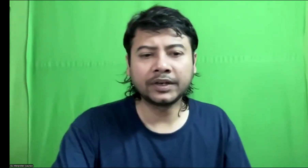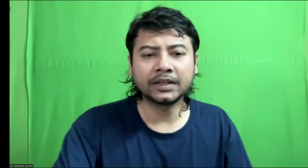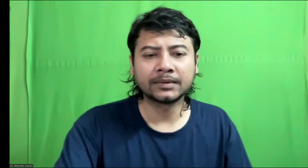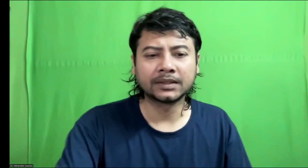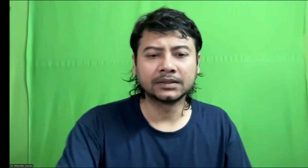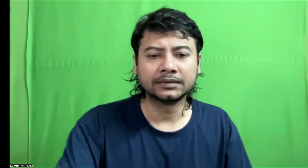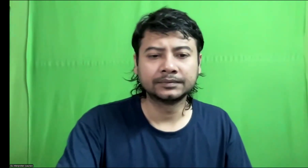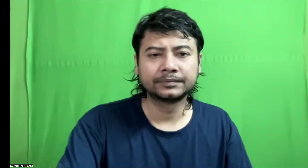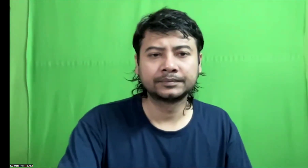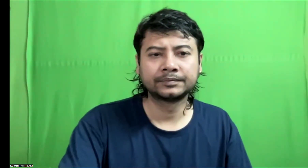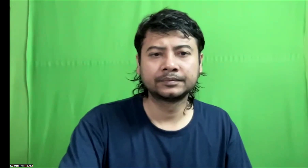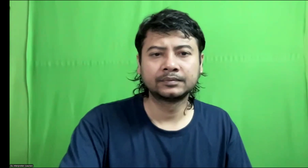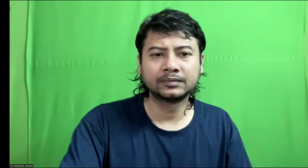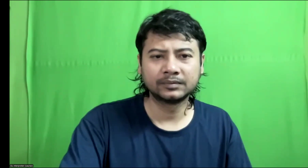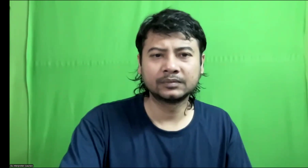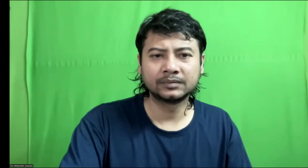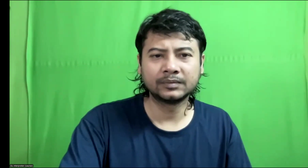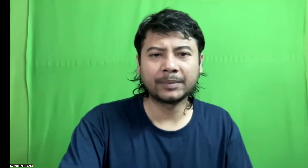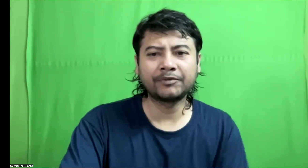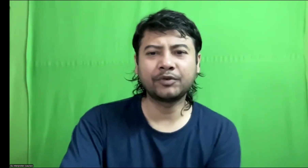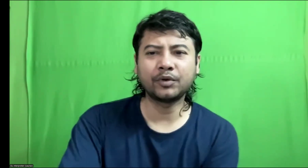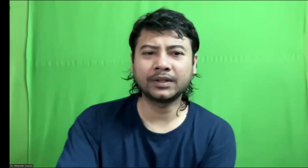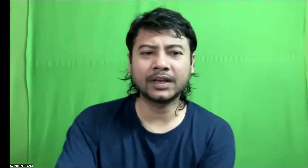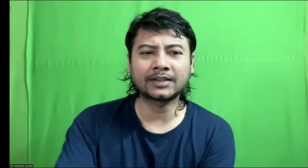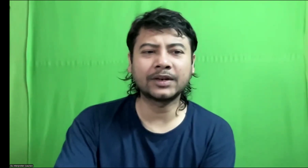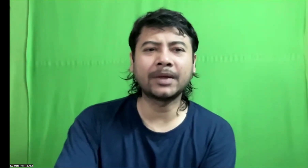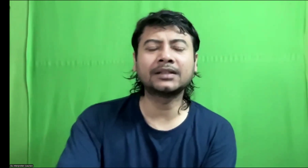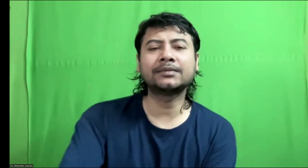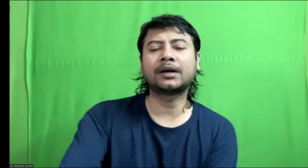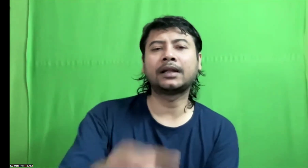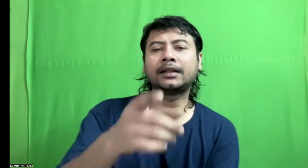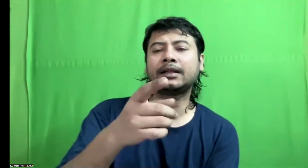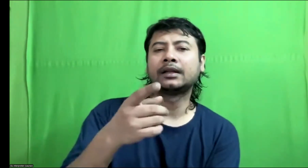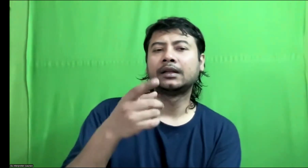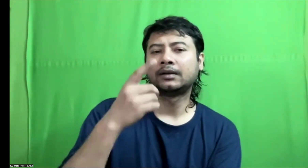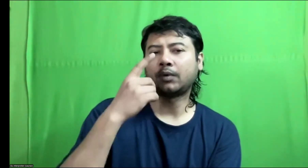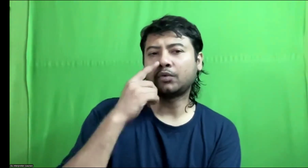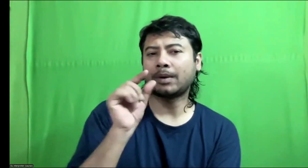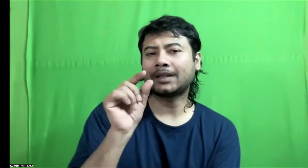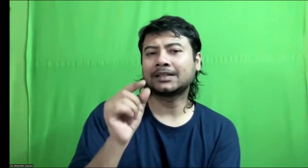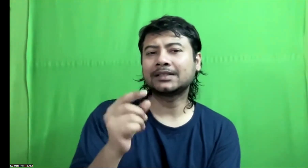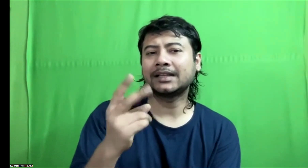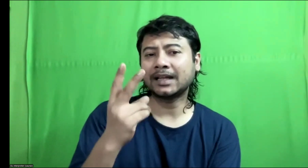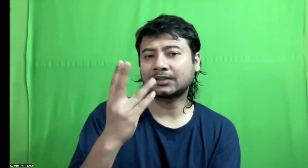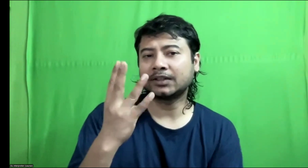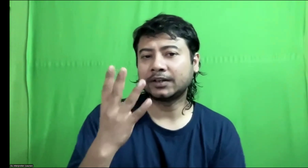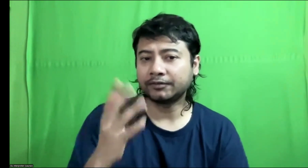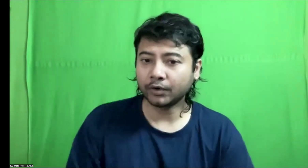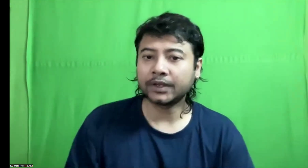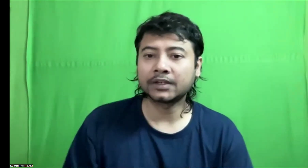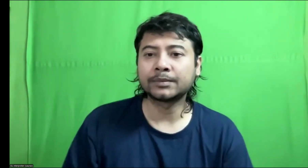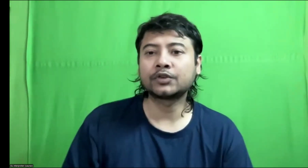Two, 3 years, Mataji. 2, 3 years. Yes. So Maybe now 4 years. Actually, Mataji, I think what Uma Mataji is saying,